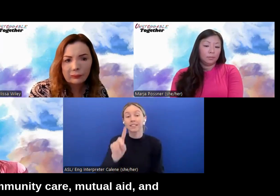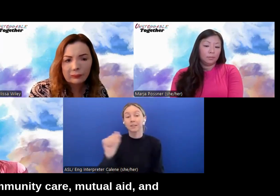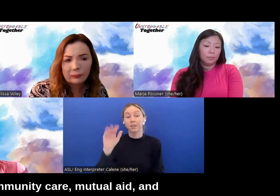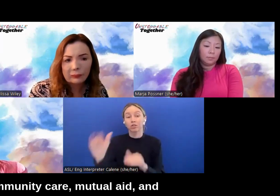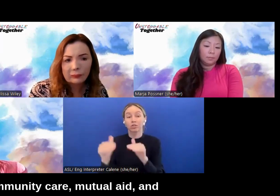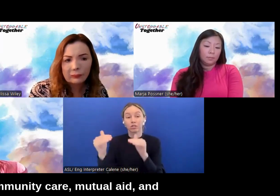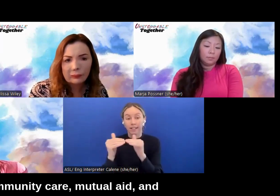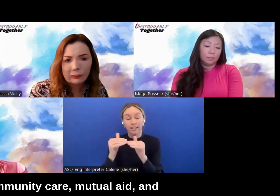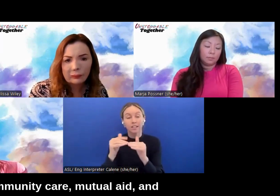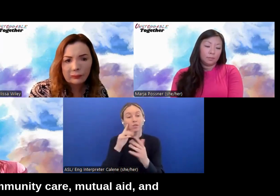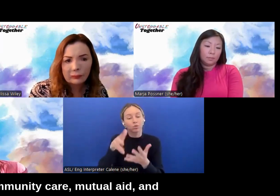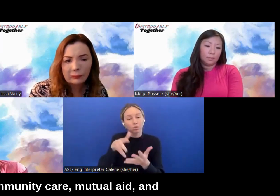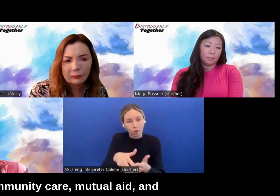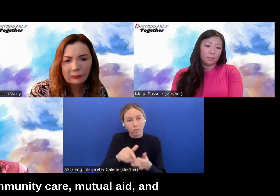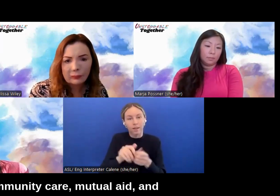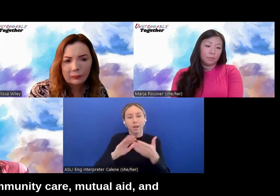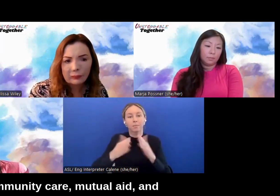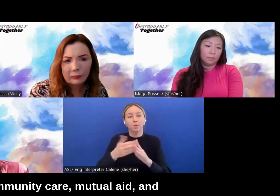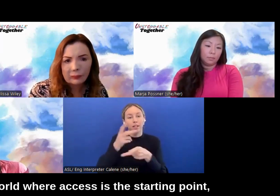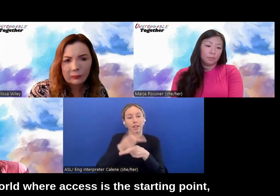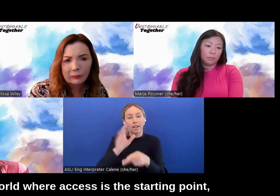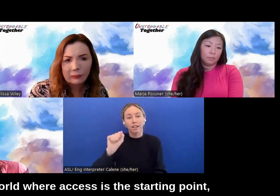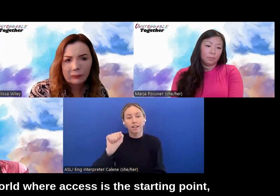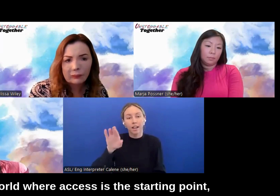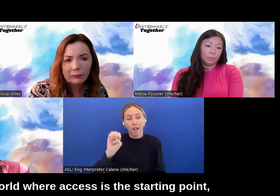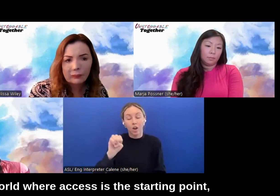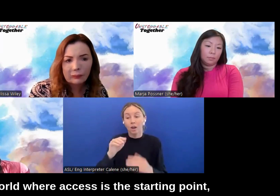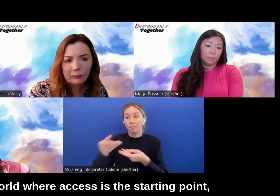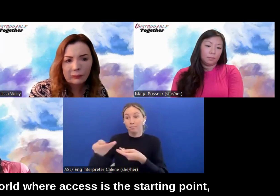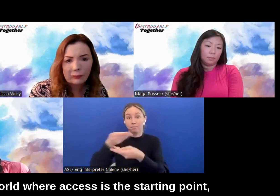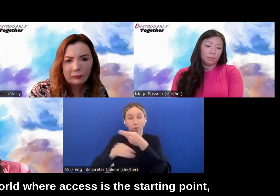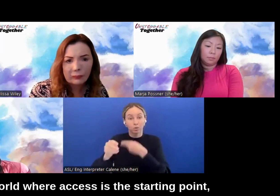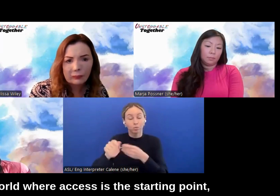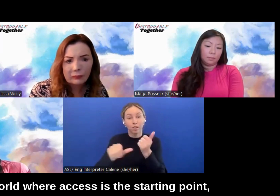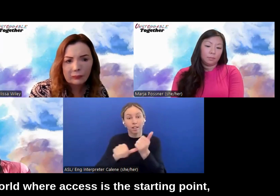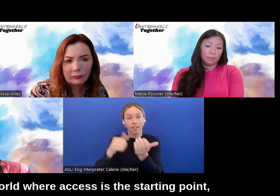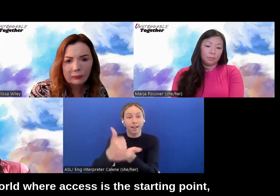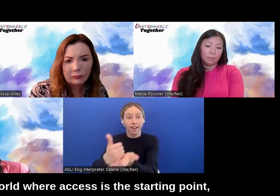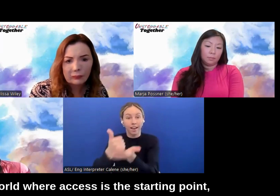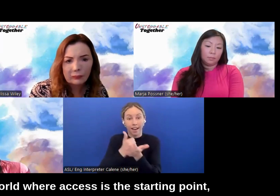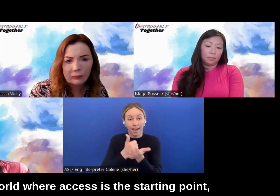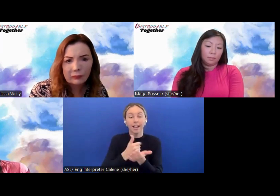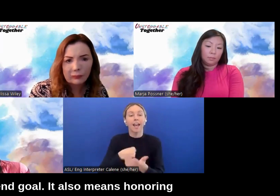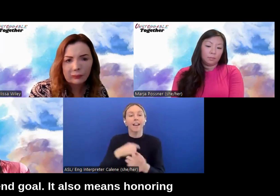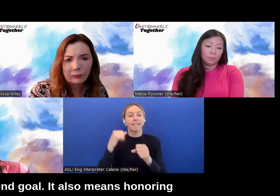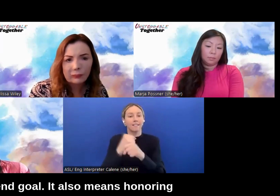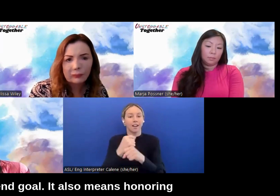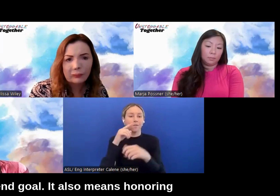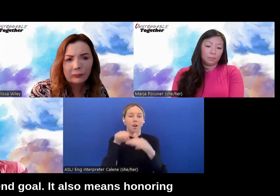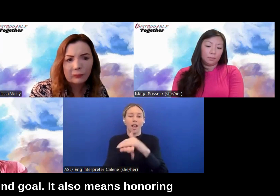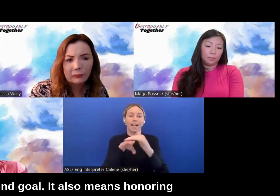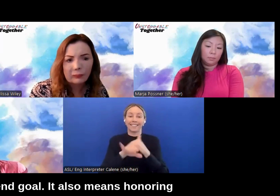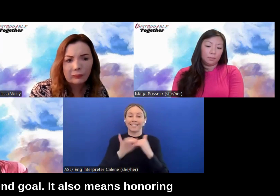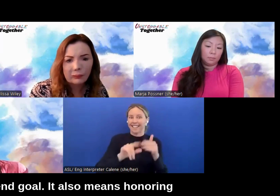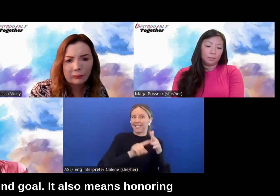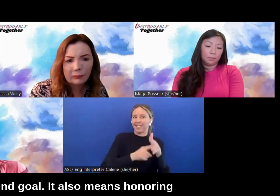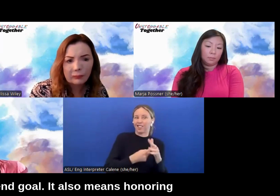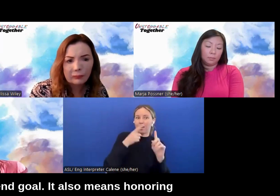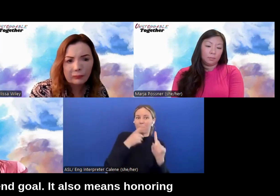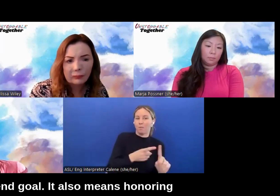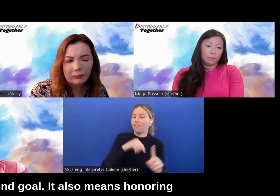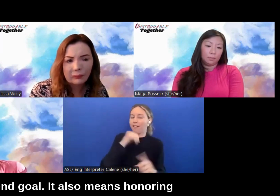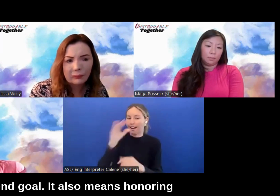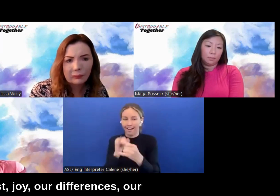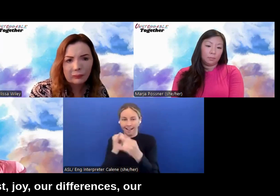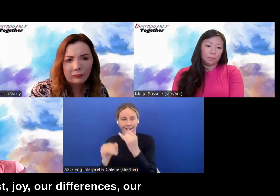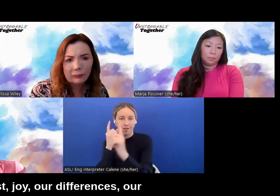in community care, mutual aid, and fighting for a world where access is the starting point, not the end goal. It